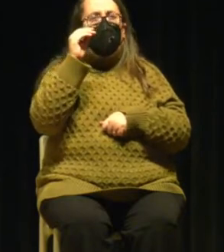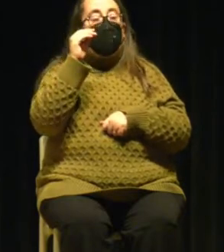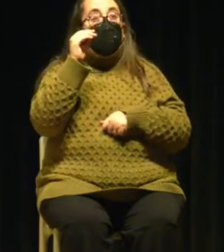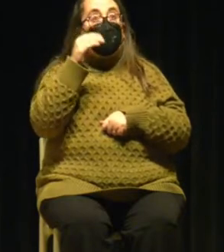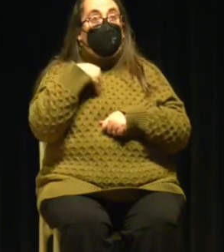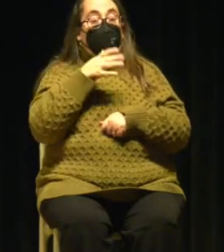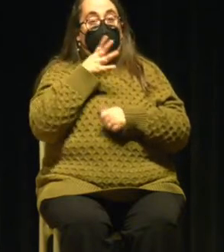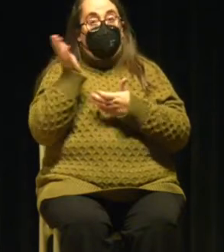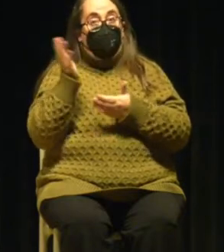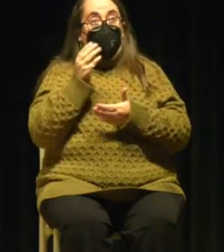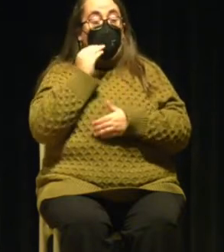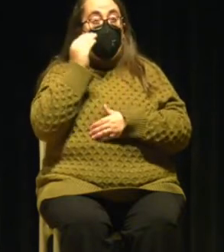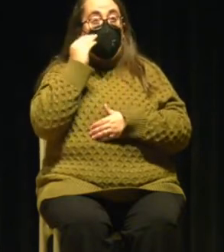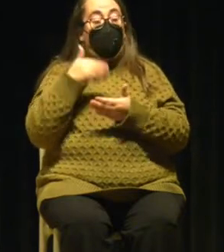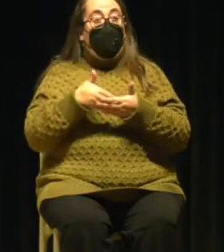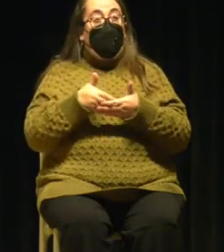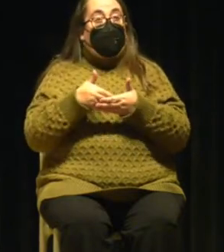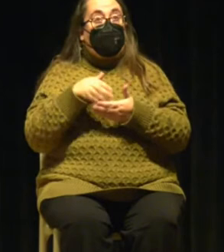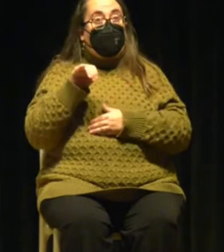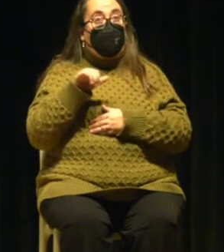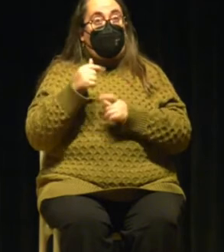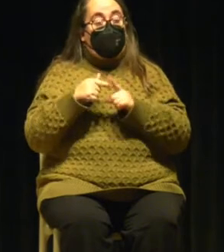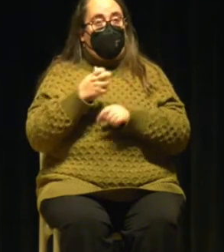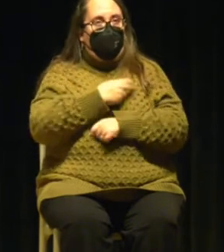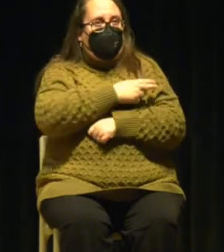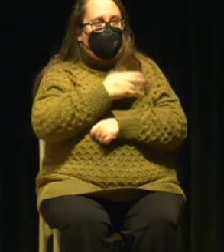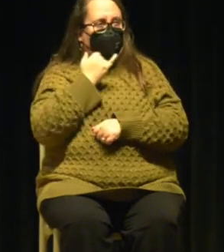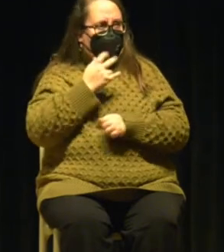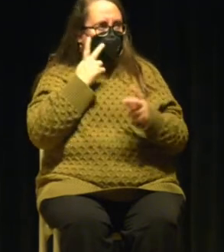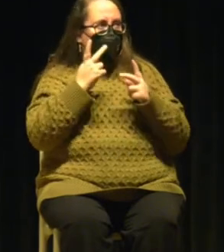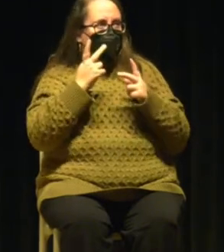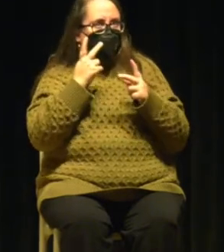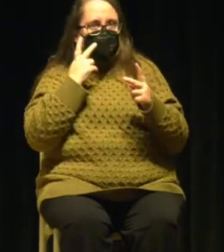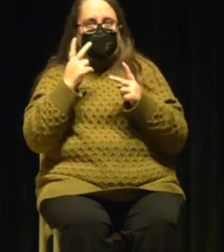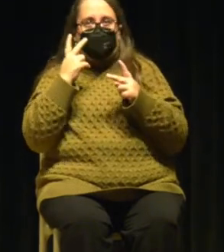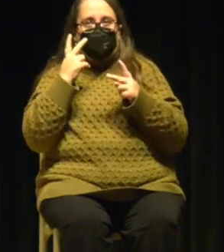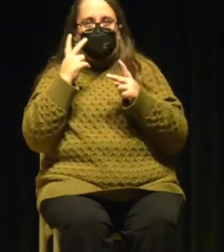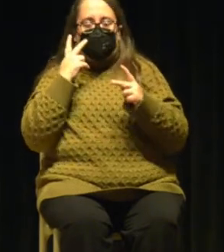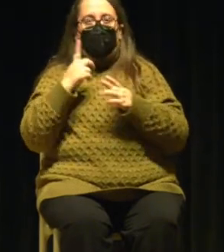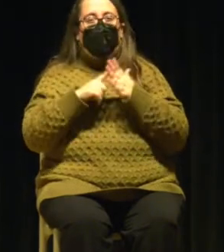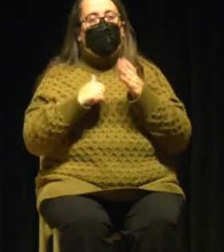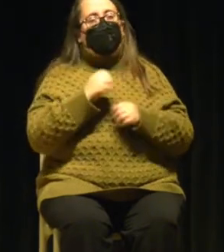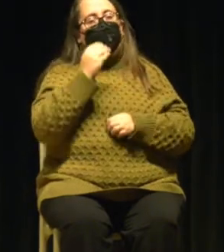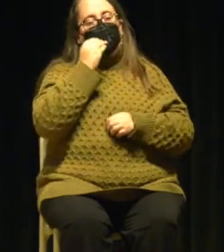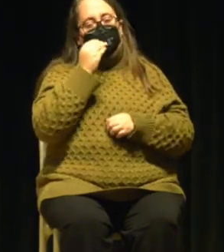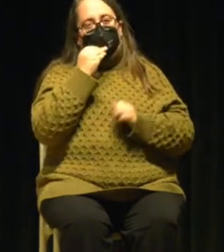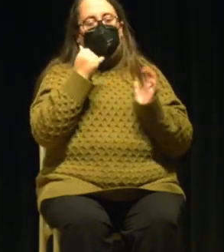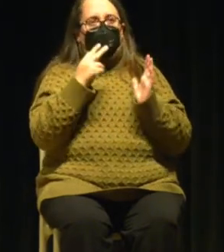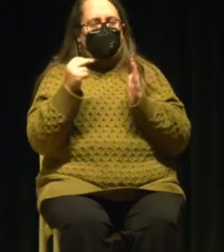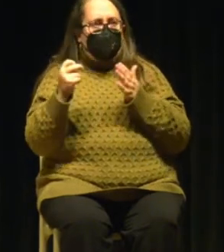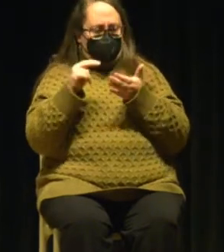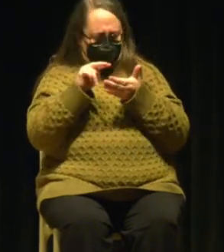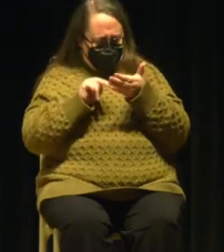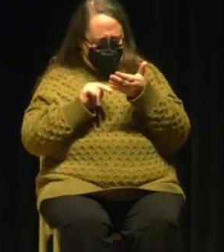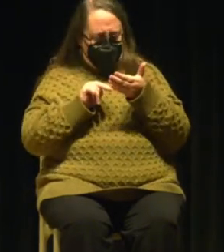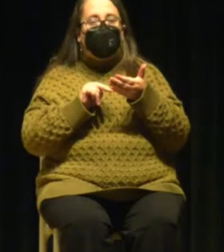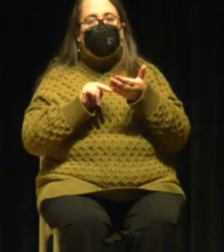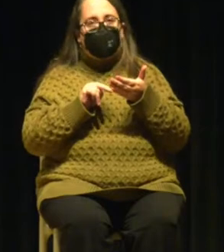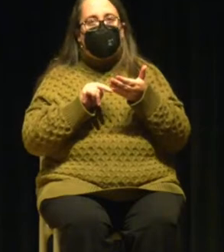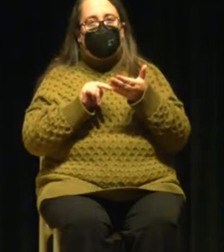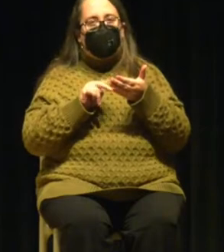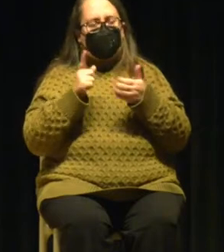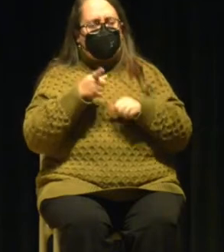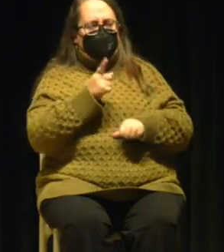mom brought home from the hospital back in Pakistan when I was born, if he had seen the things we were eating and read the labels, he would